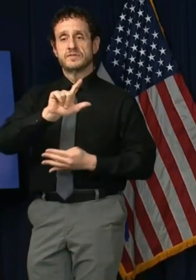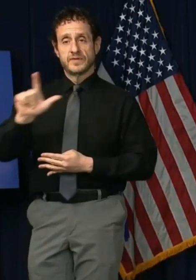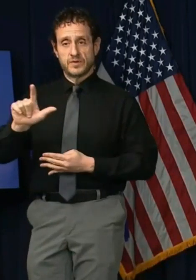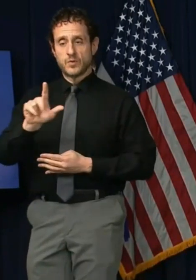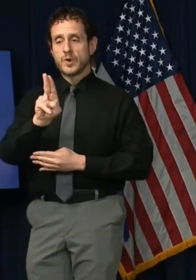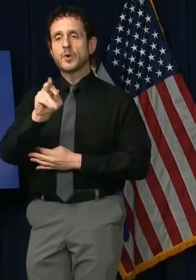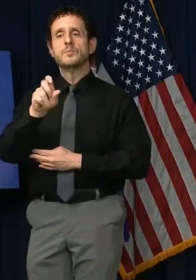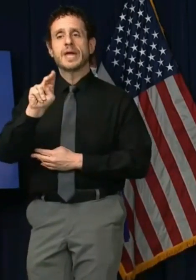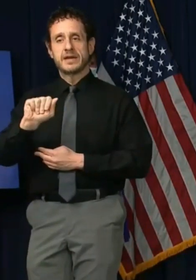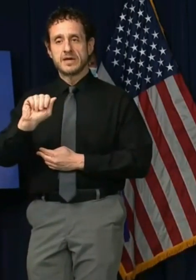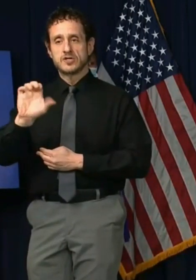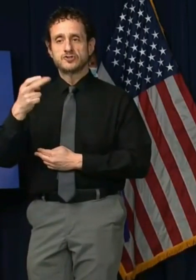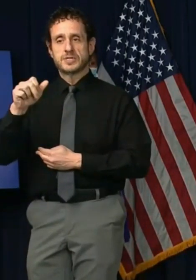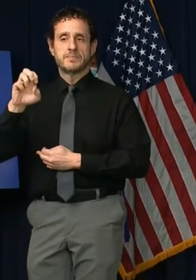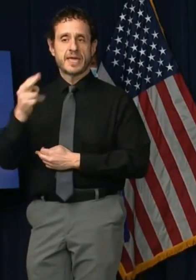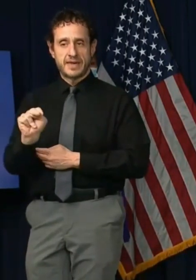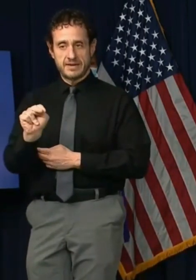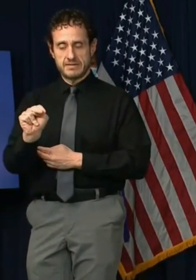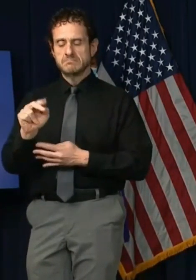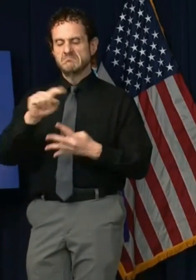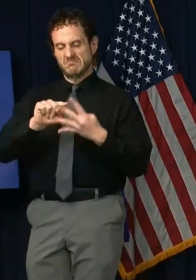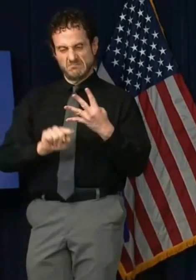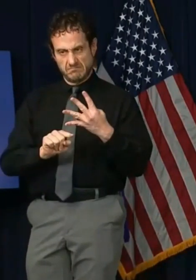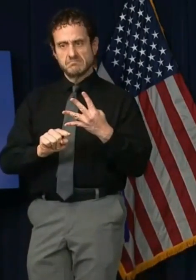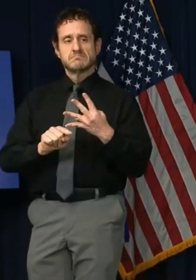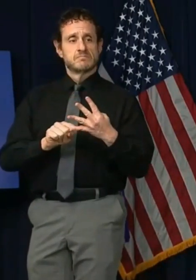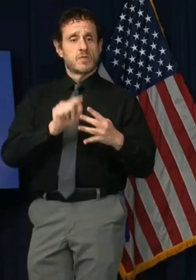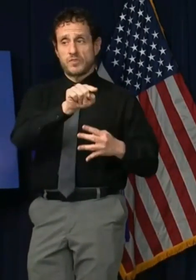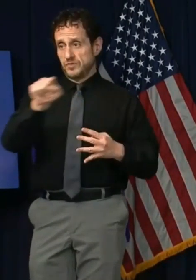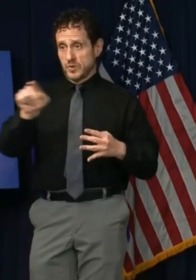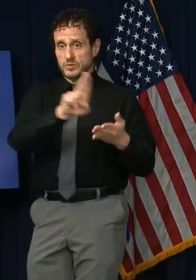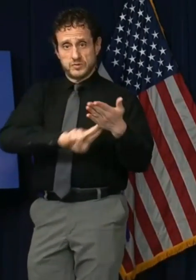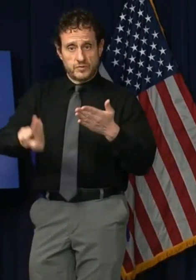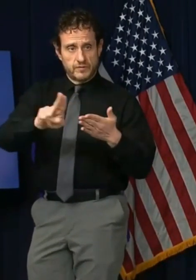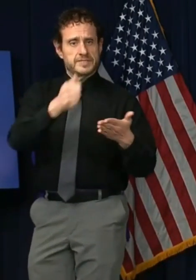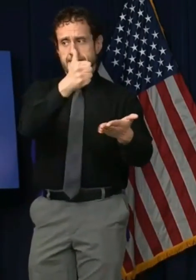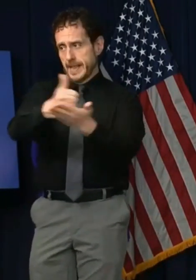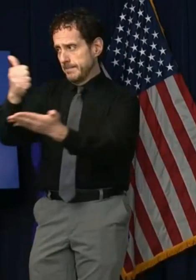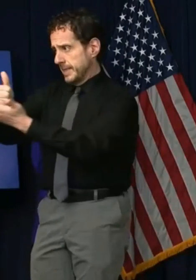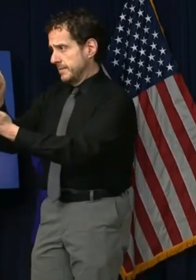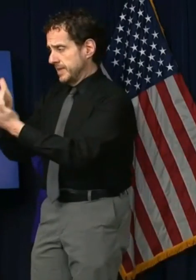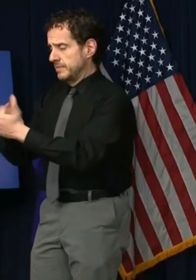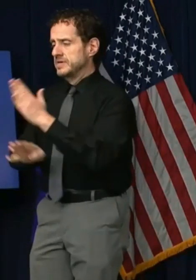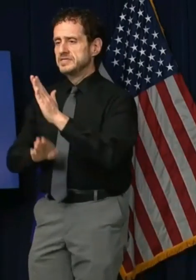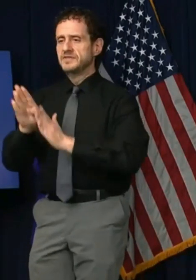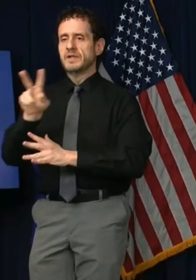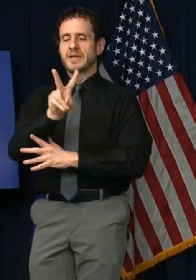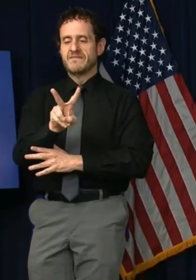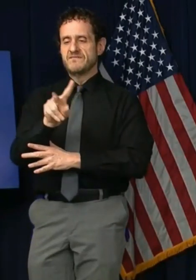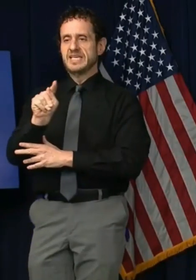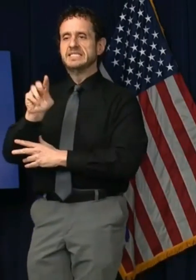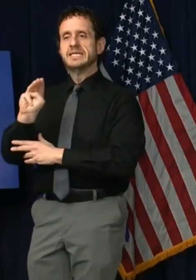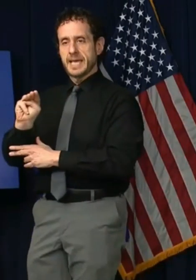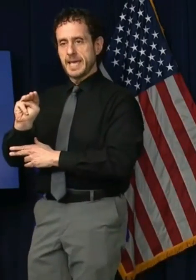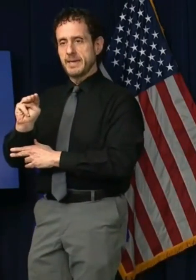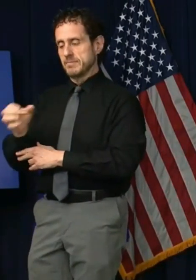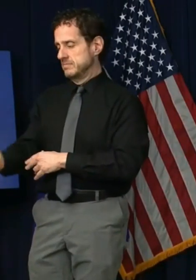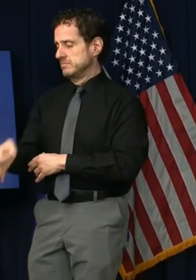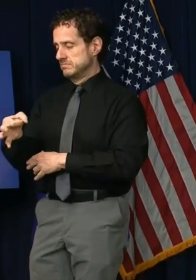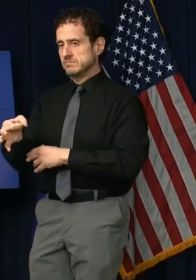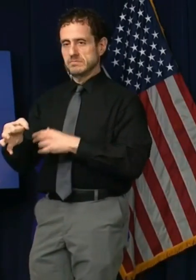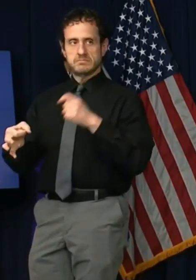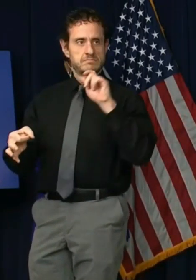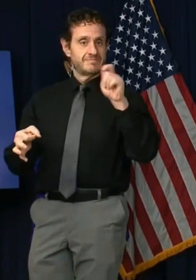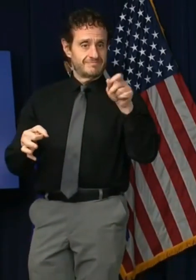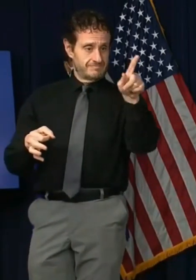Illinois Urbana-Champaign are playing a key role in developing VTM and assisting with the procurement